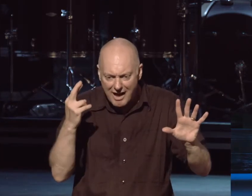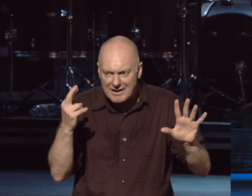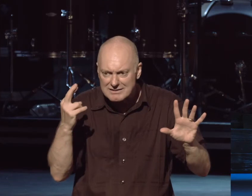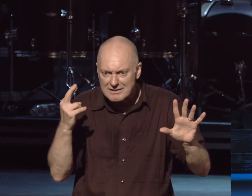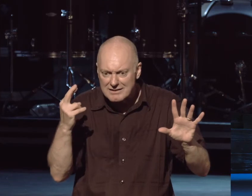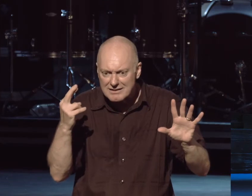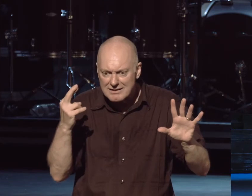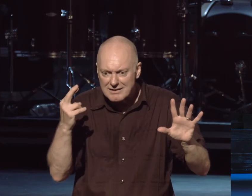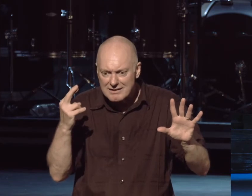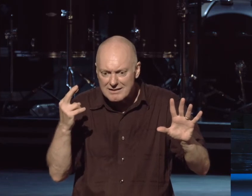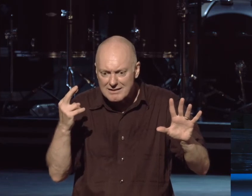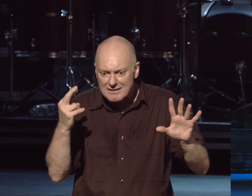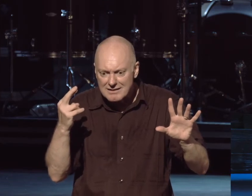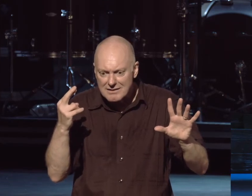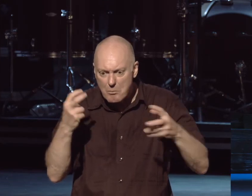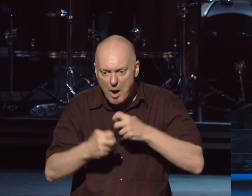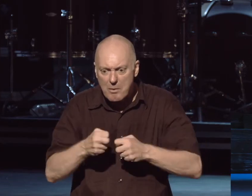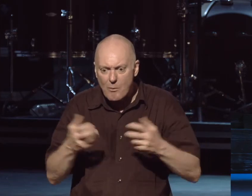Himself.